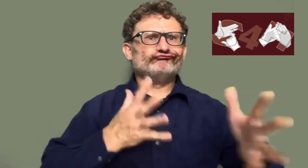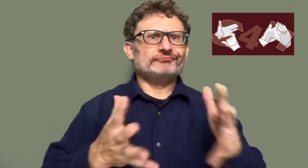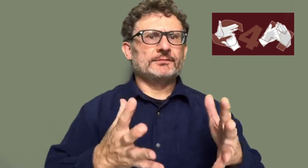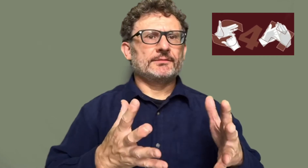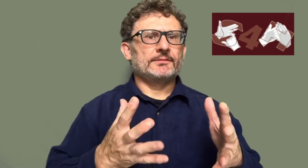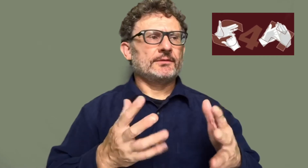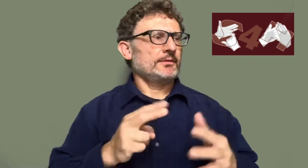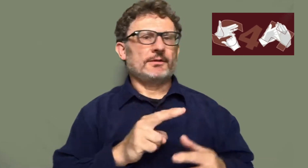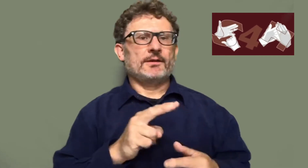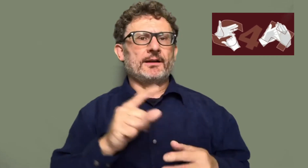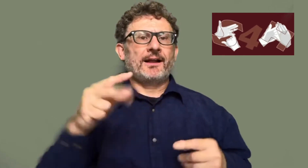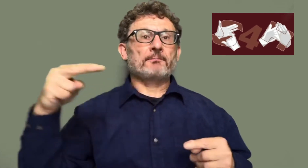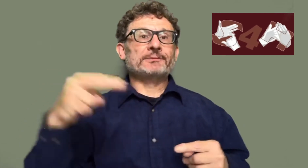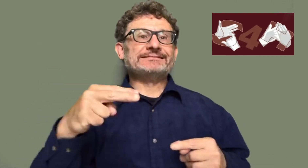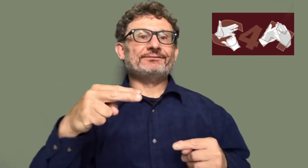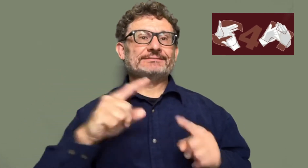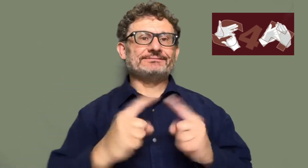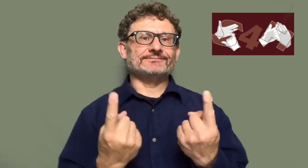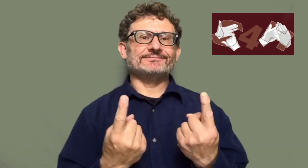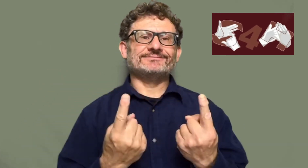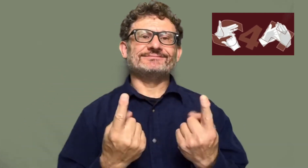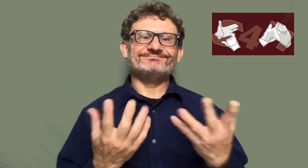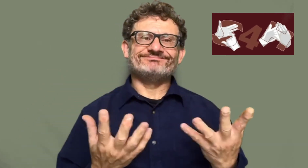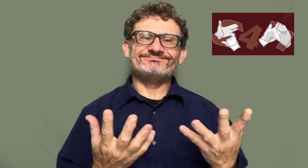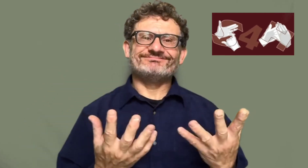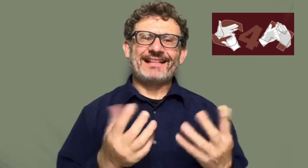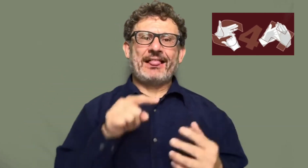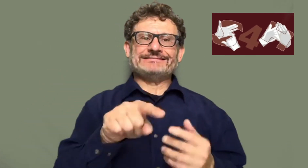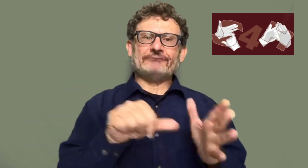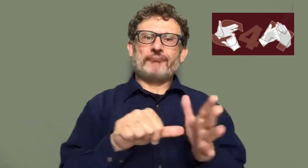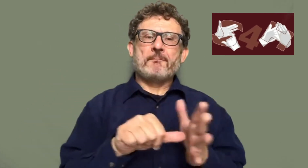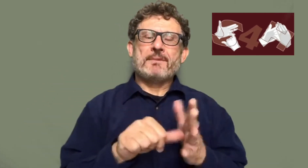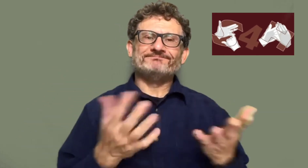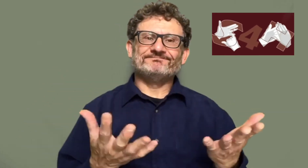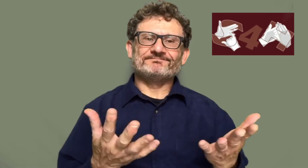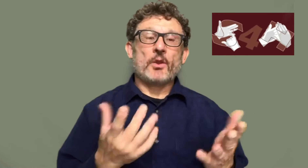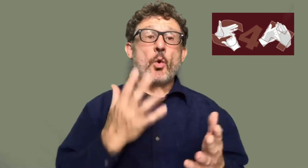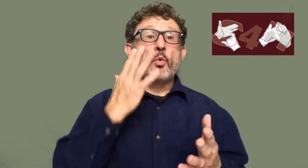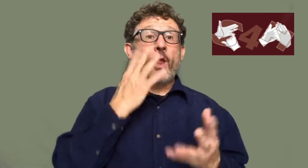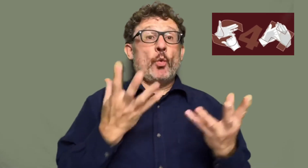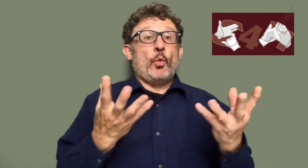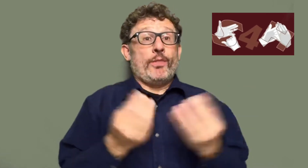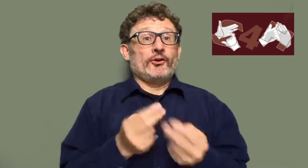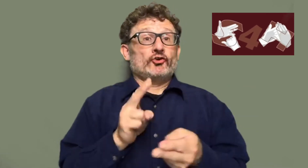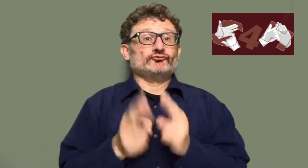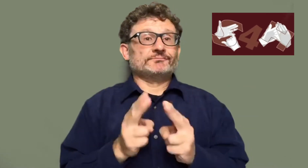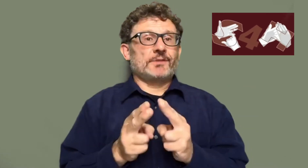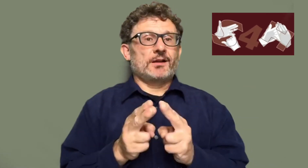topic and want to get something quite interesting across. But the perspective on what that looks like can be quite different to a hearing person. Now, when a